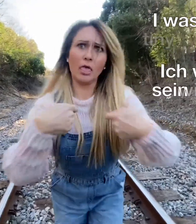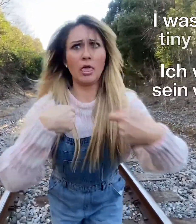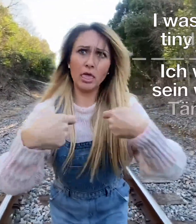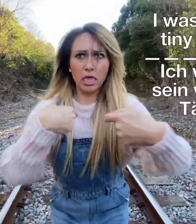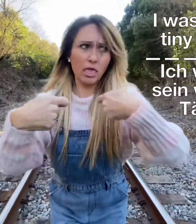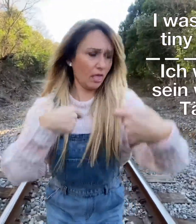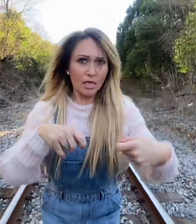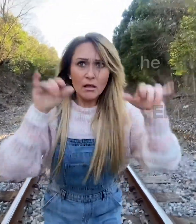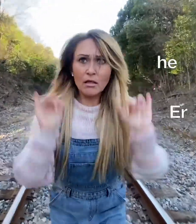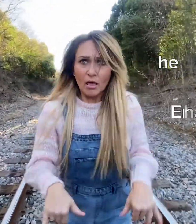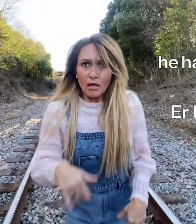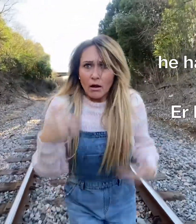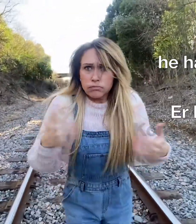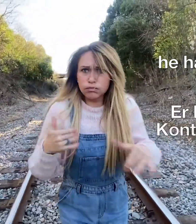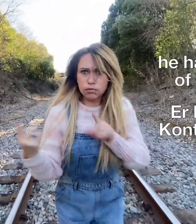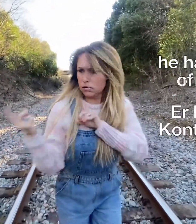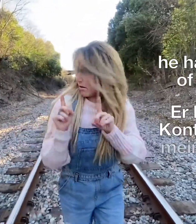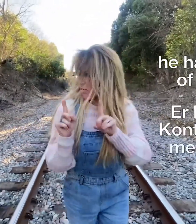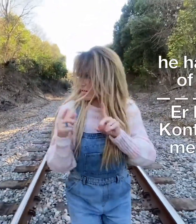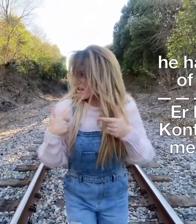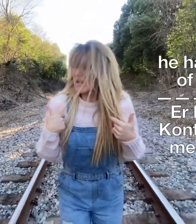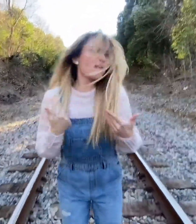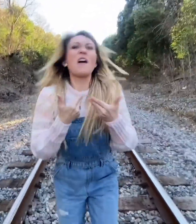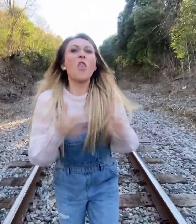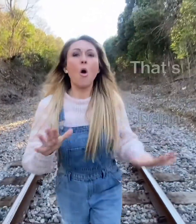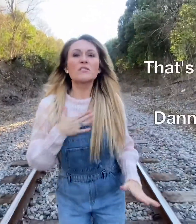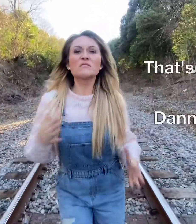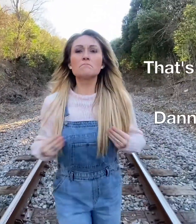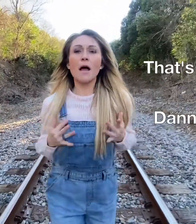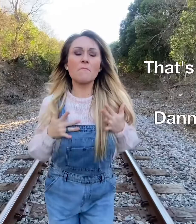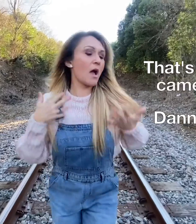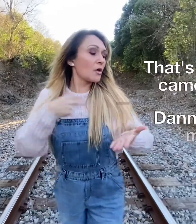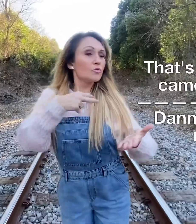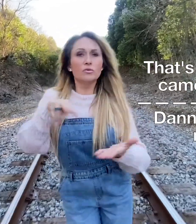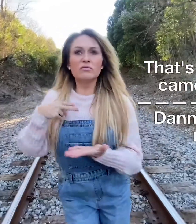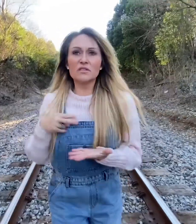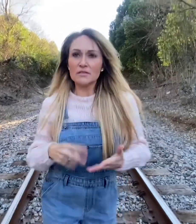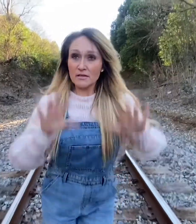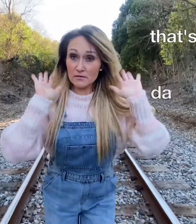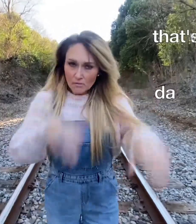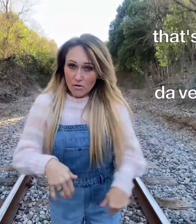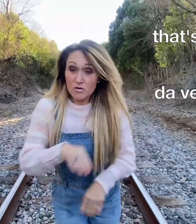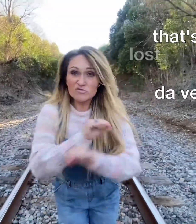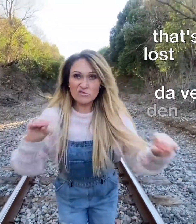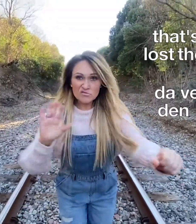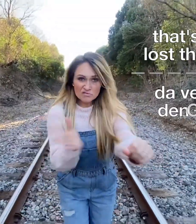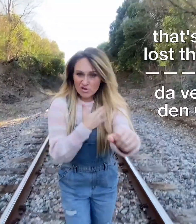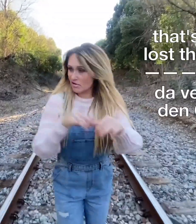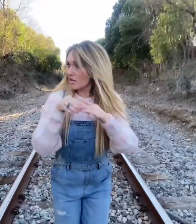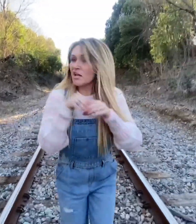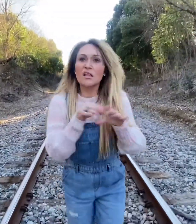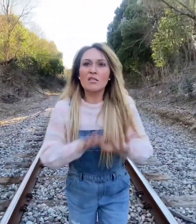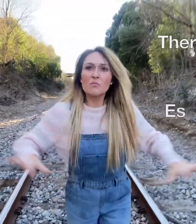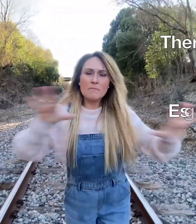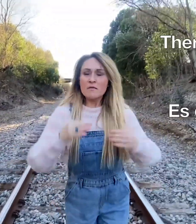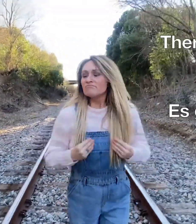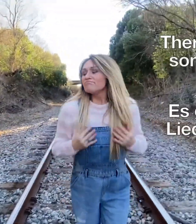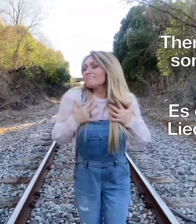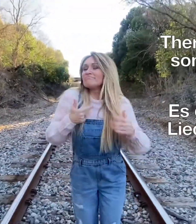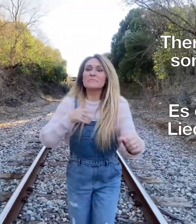So he had control of my feet. Yes, when he came along, that's when I lost the group. There was no song in the world